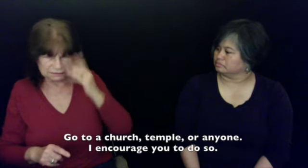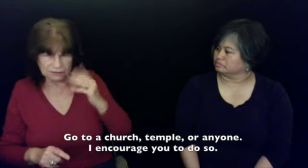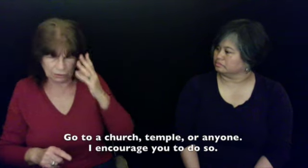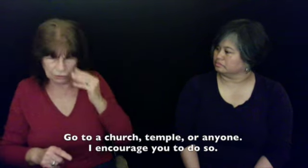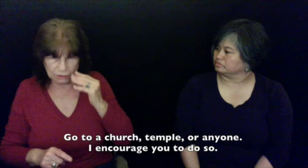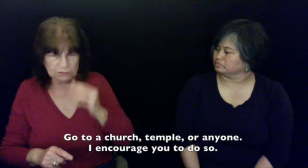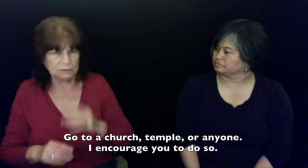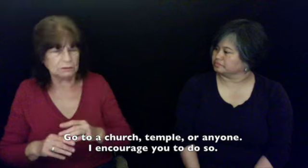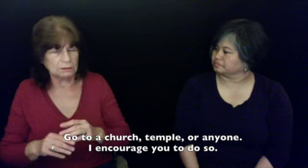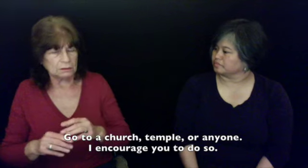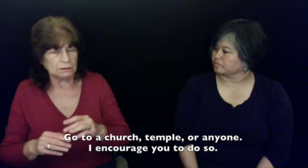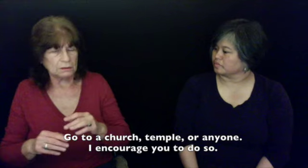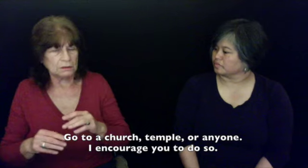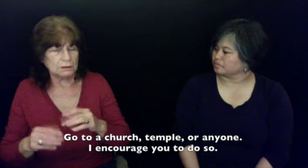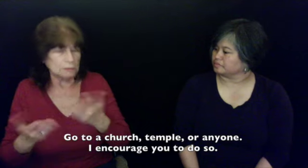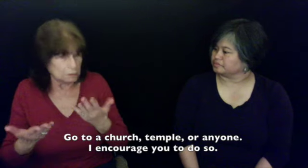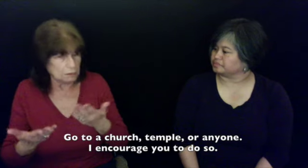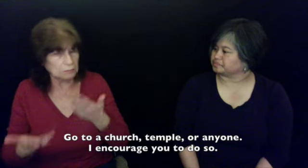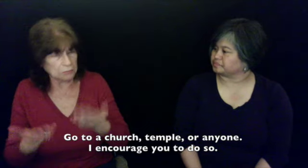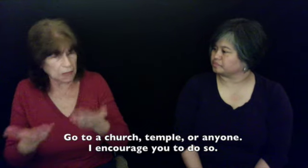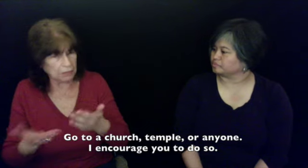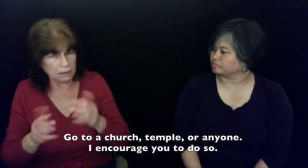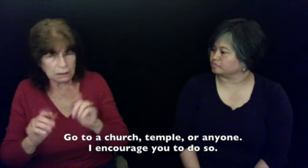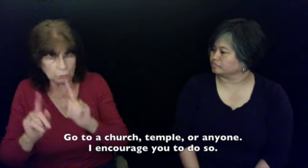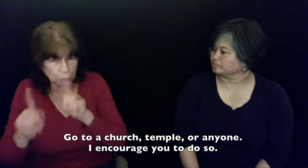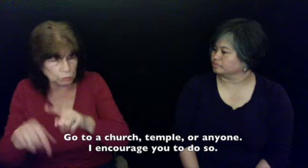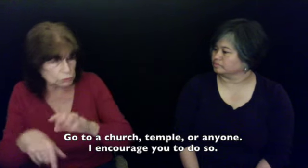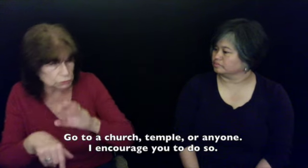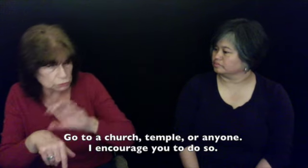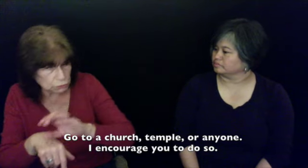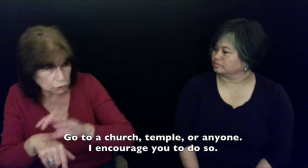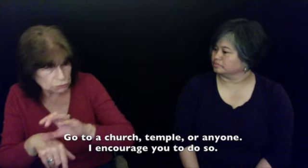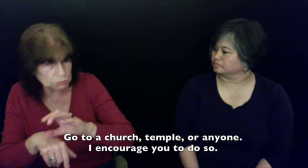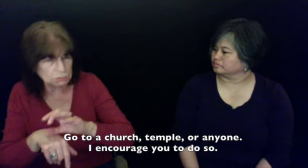Go to church, temple, or anyone. I encourage you to do so.